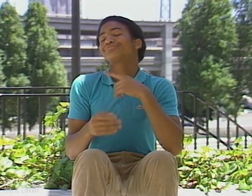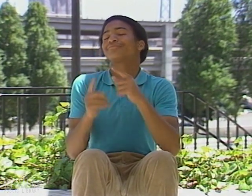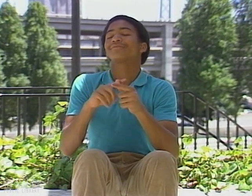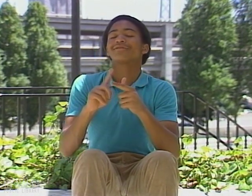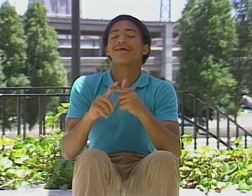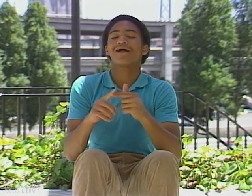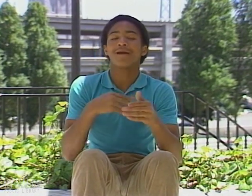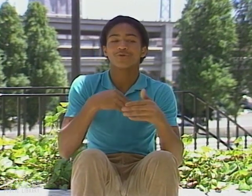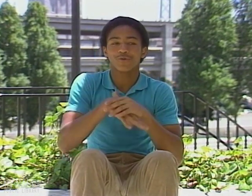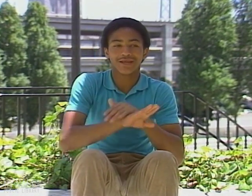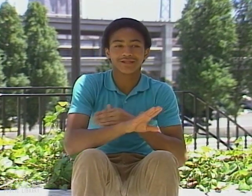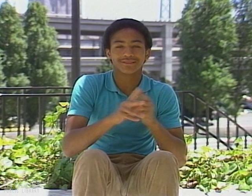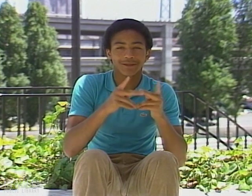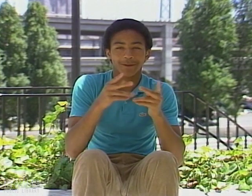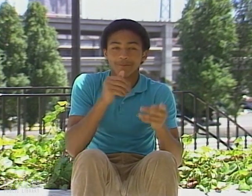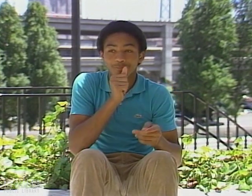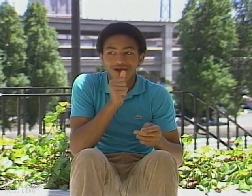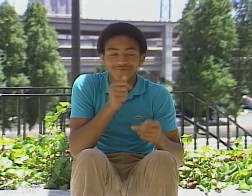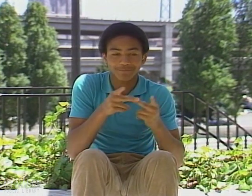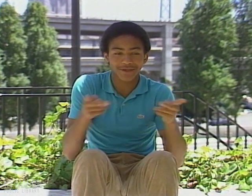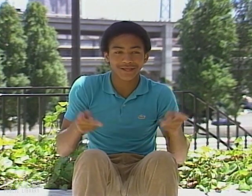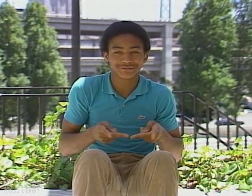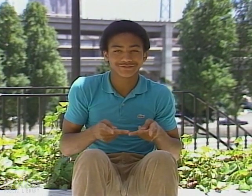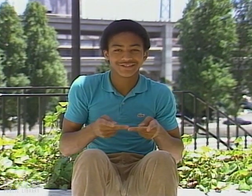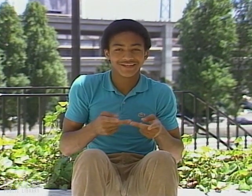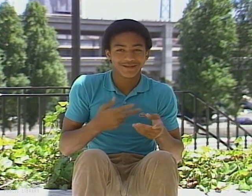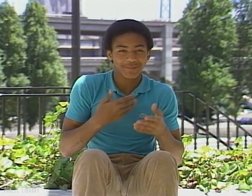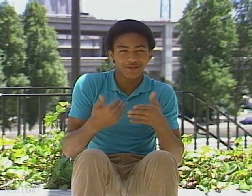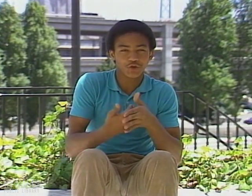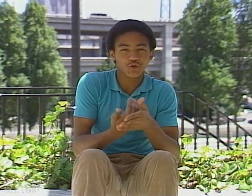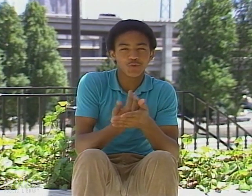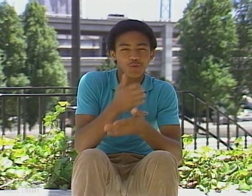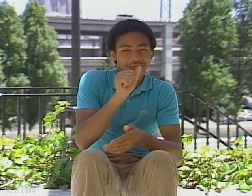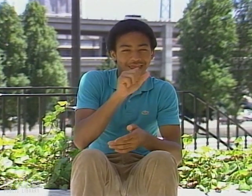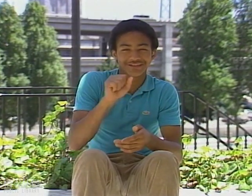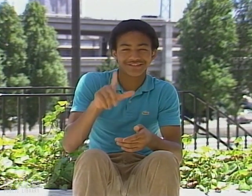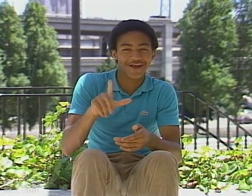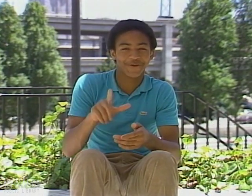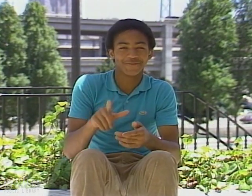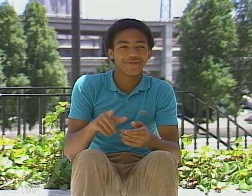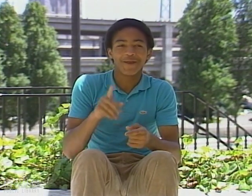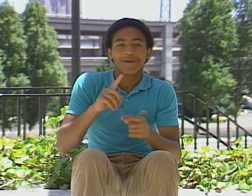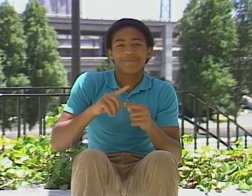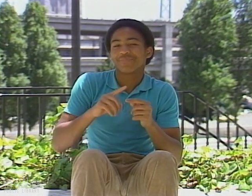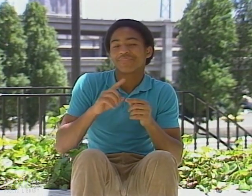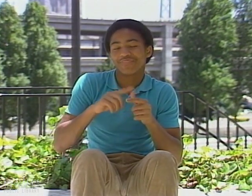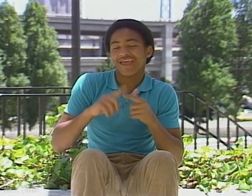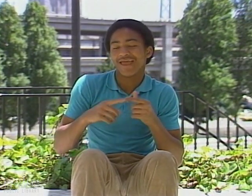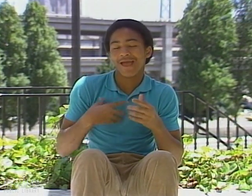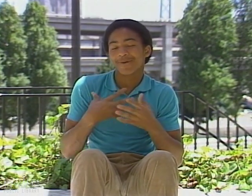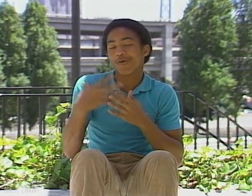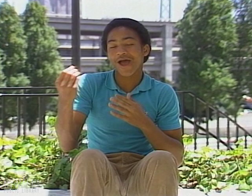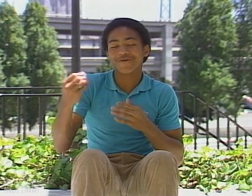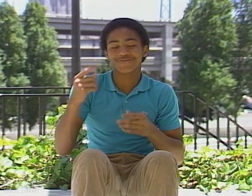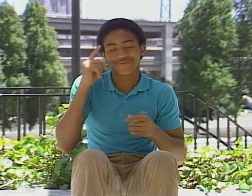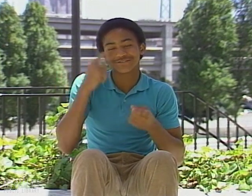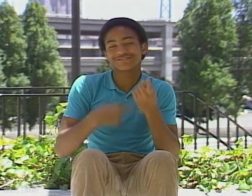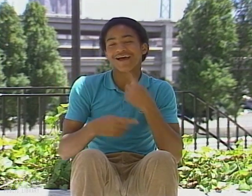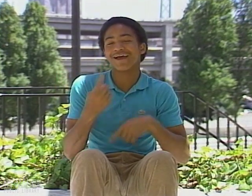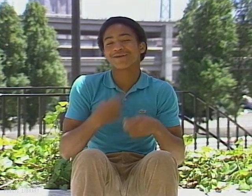good idea. I think I'll go into a hiding place and make a new ASL. Then when I'm out in public signing,